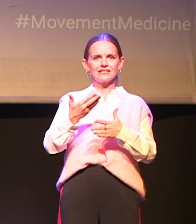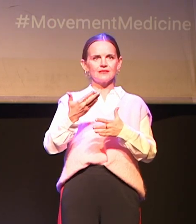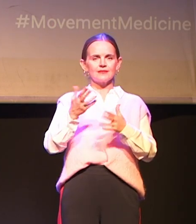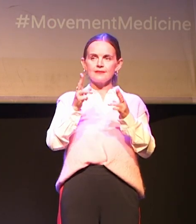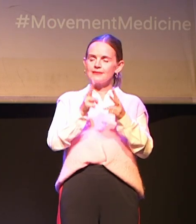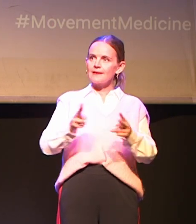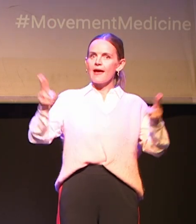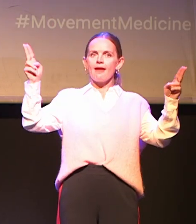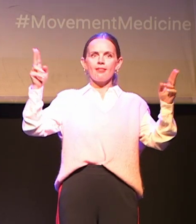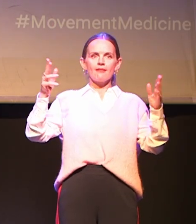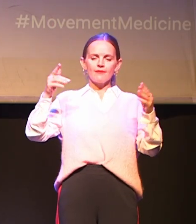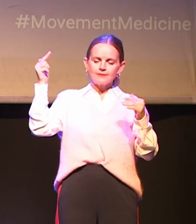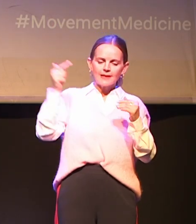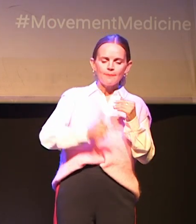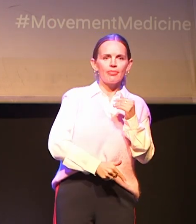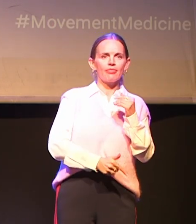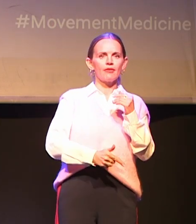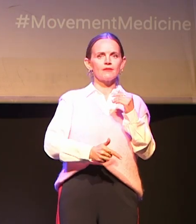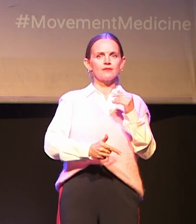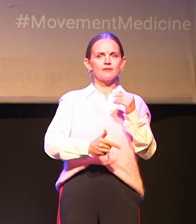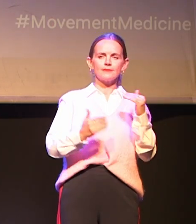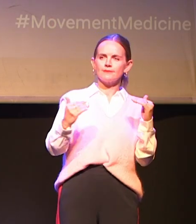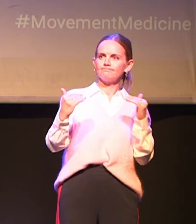that is necessary for the times that we are in?